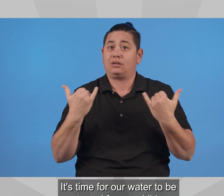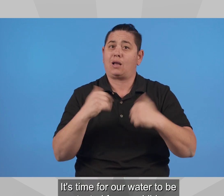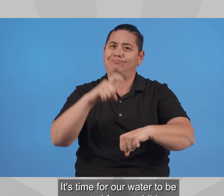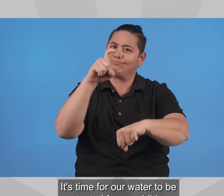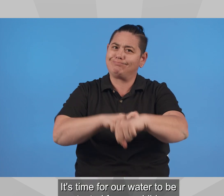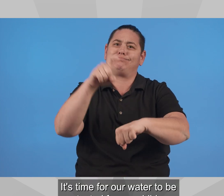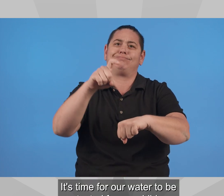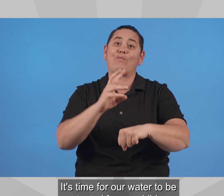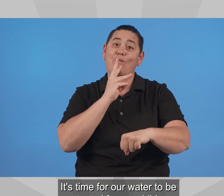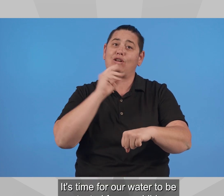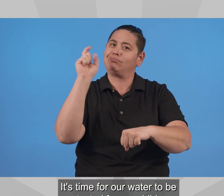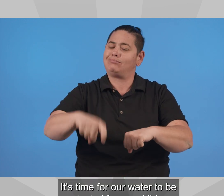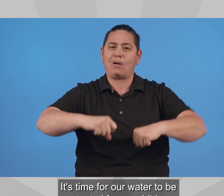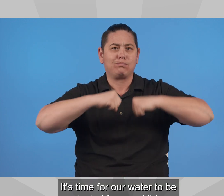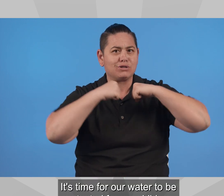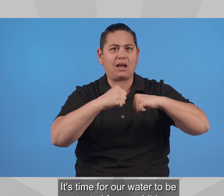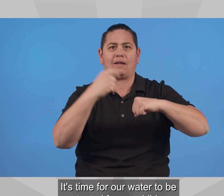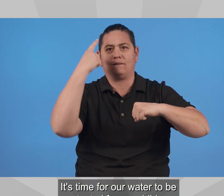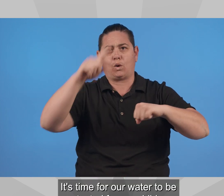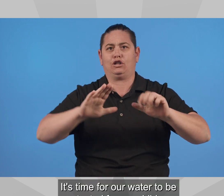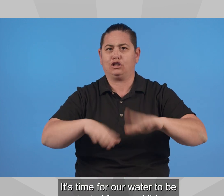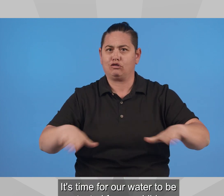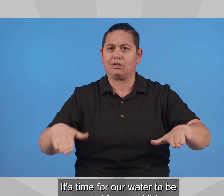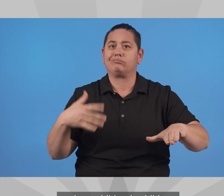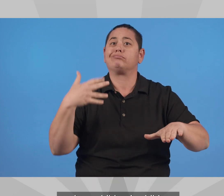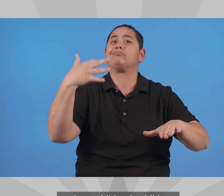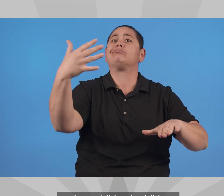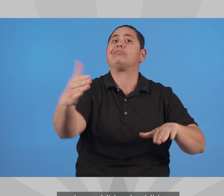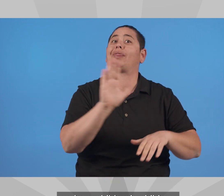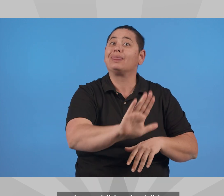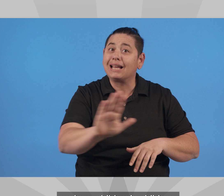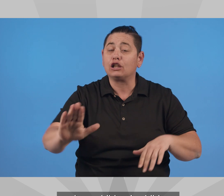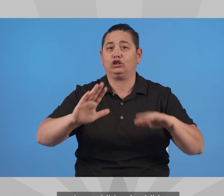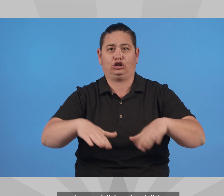It's time for our water to be protected for our children and our children's children.